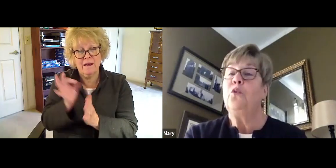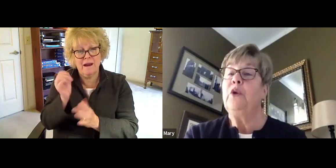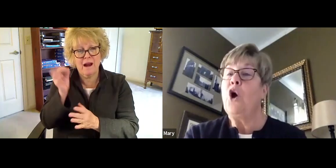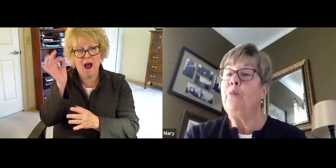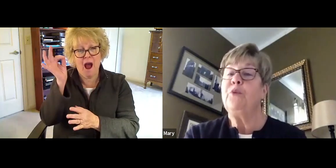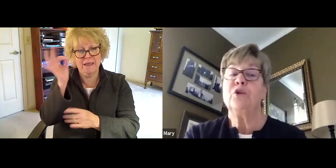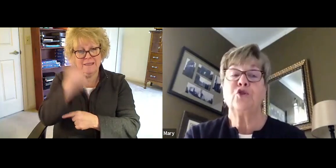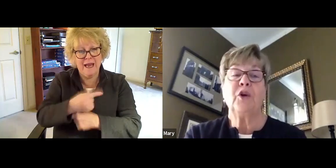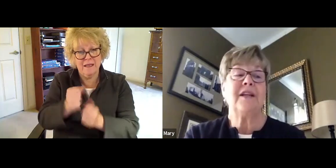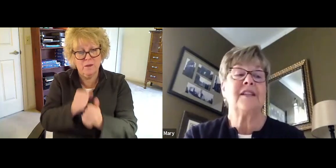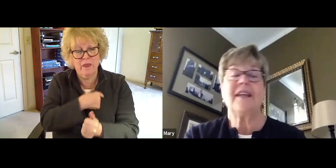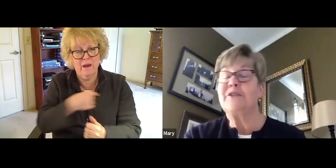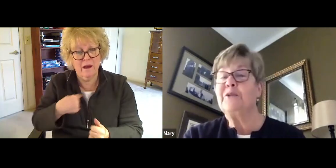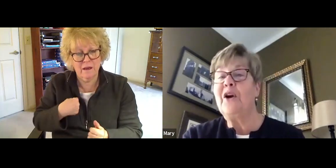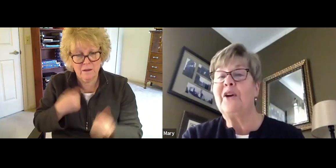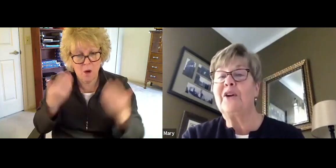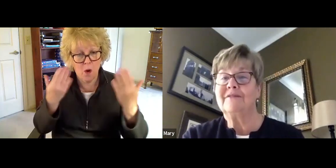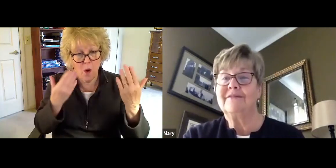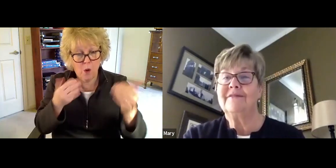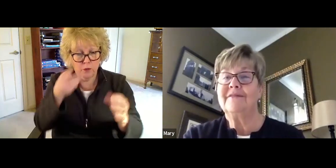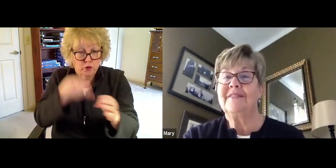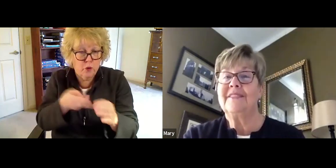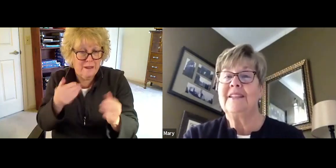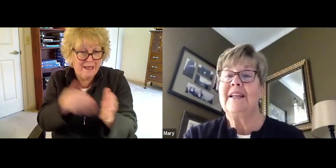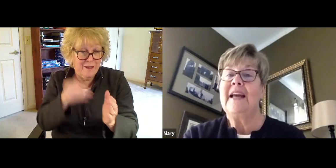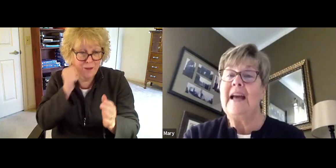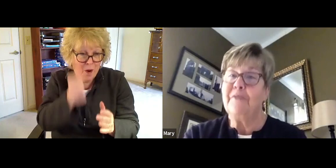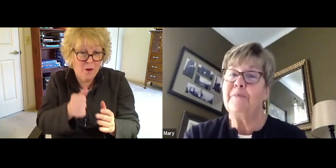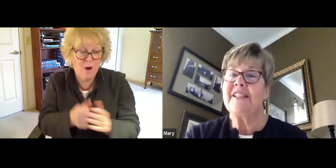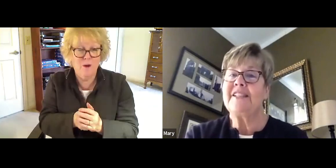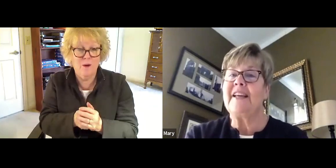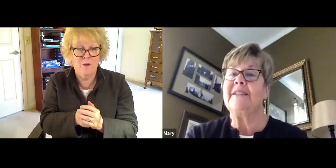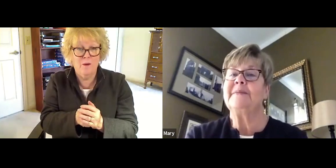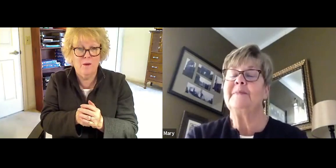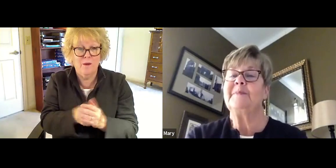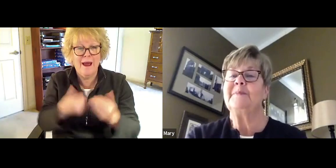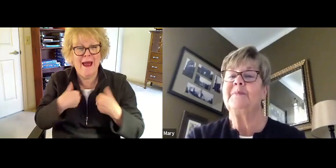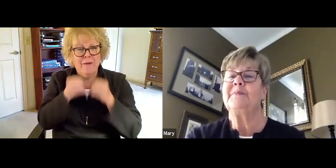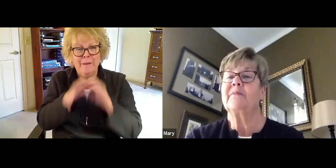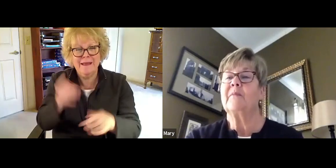We hope you'll join us again tomorrow. Have a blessed day.